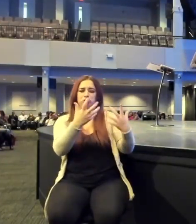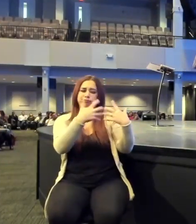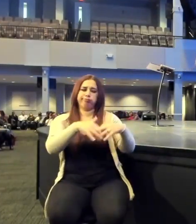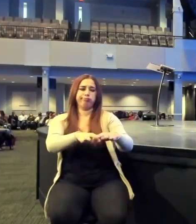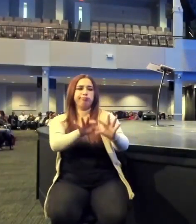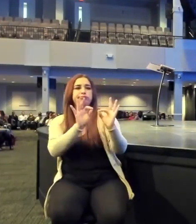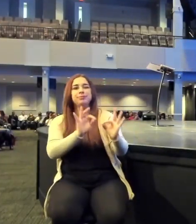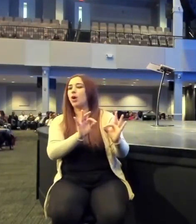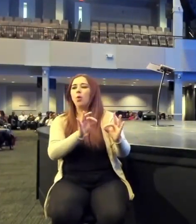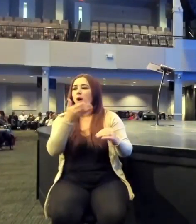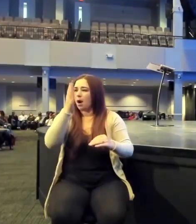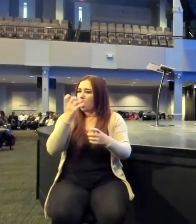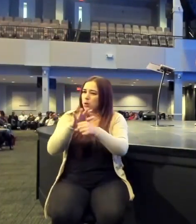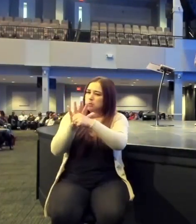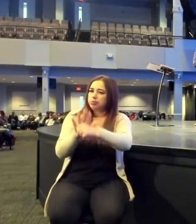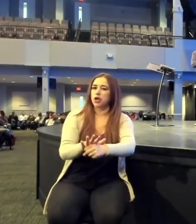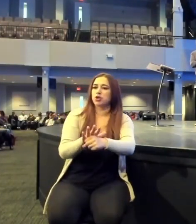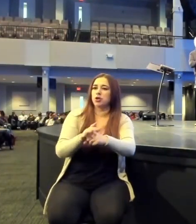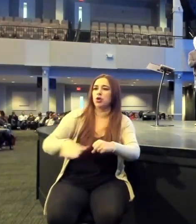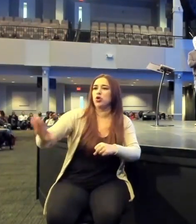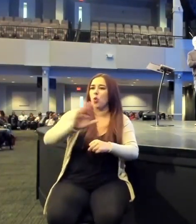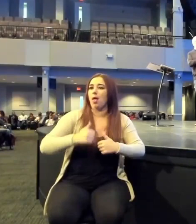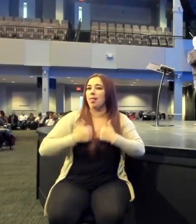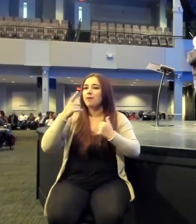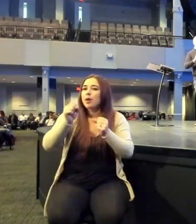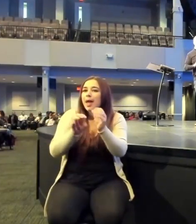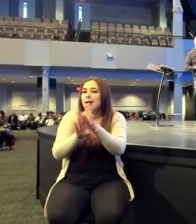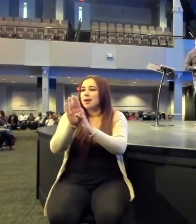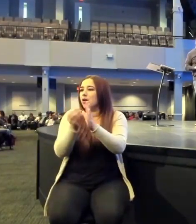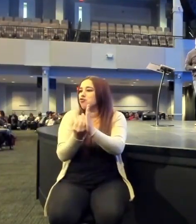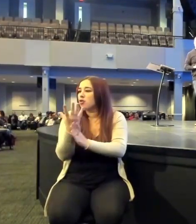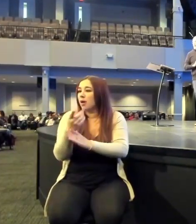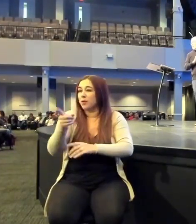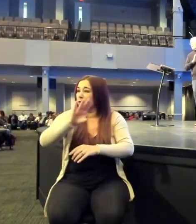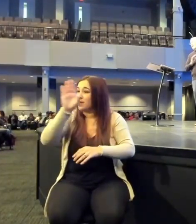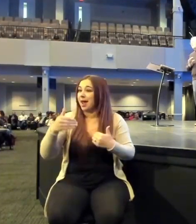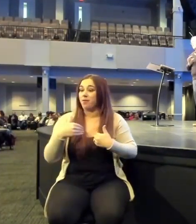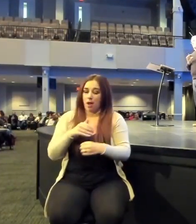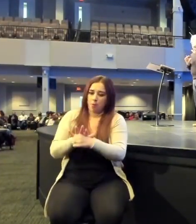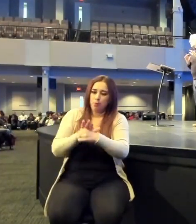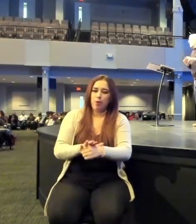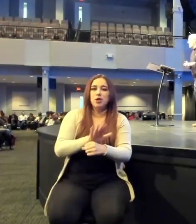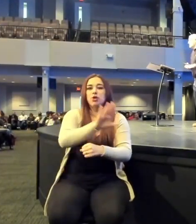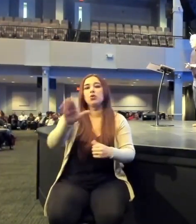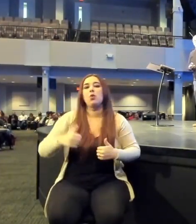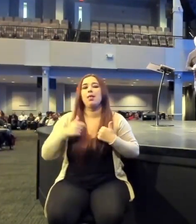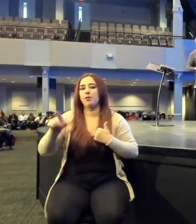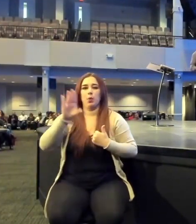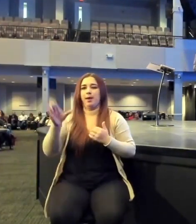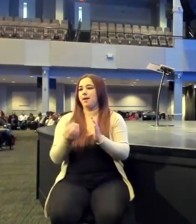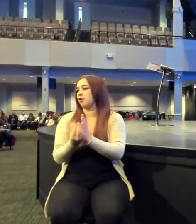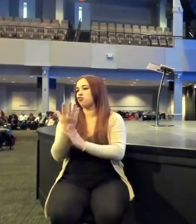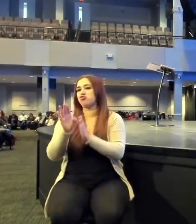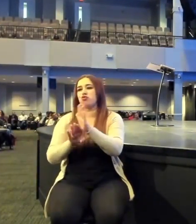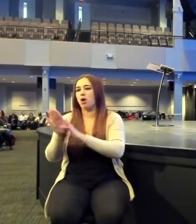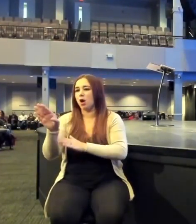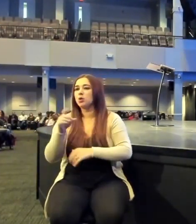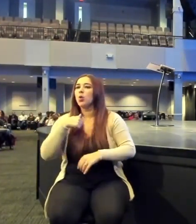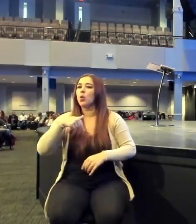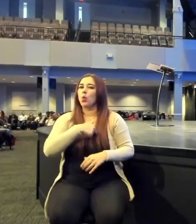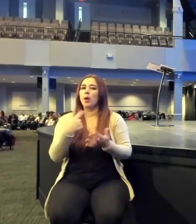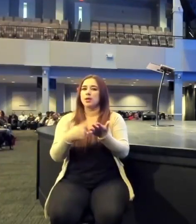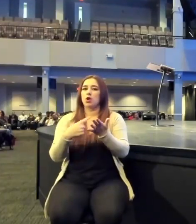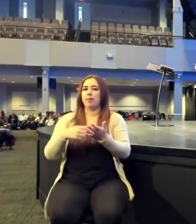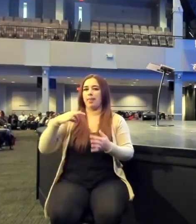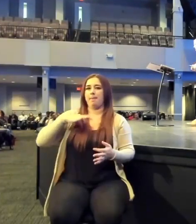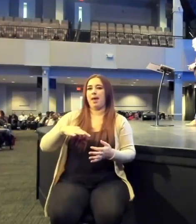put some pressure on your life so that you can grow. If you never have any pressure on your life, you'll never grow. And so we talked about the benefits of this and